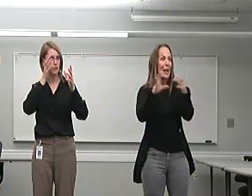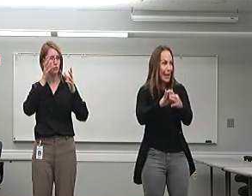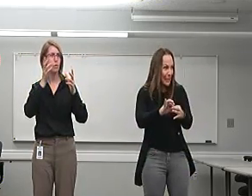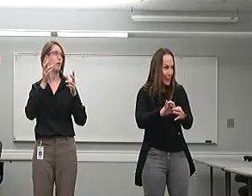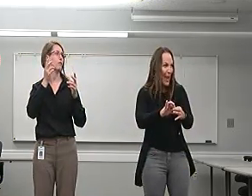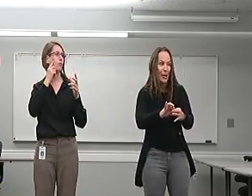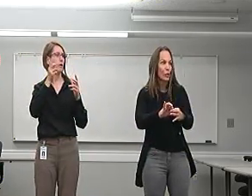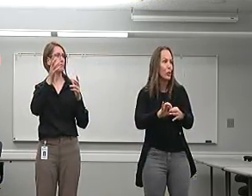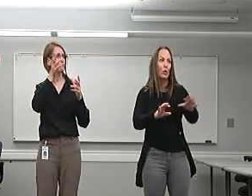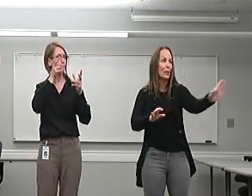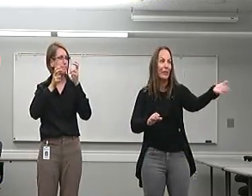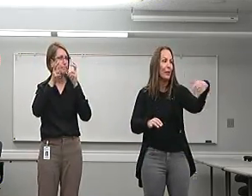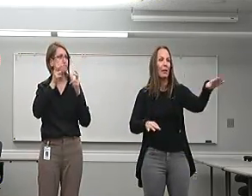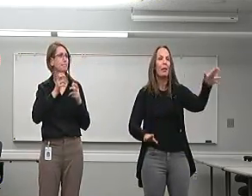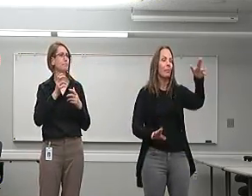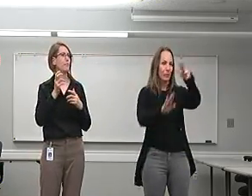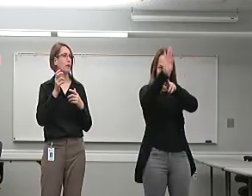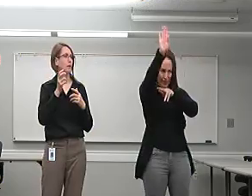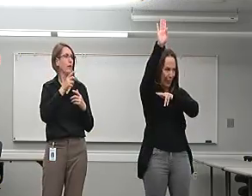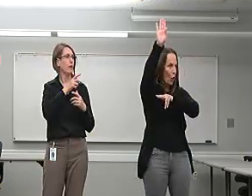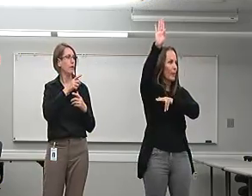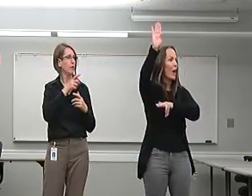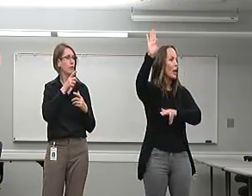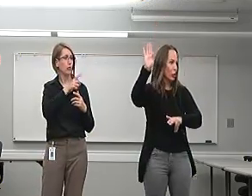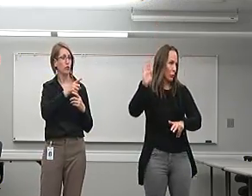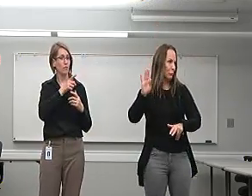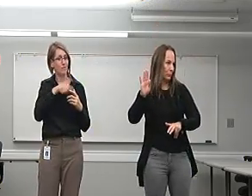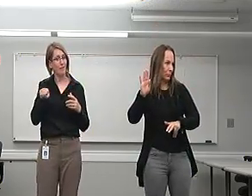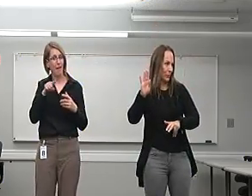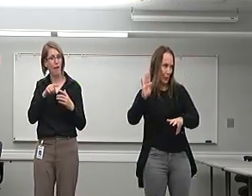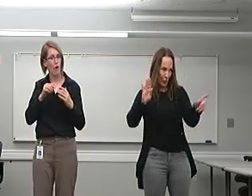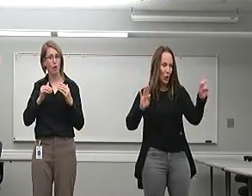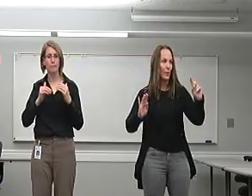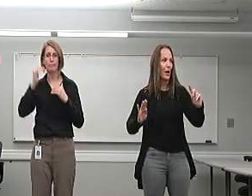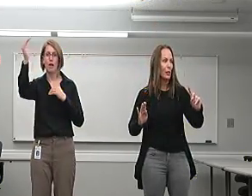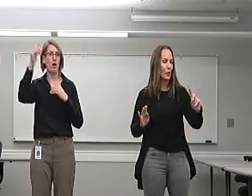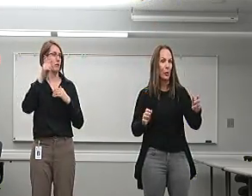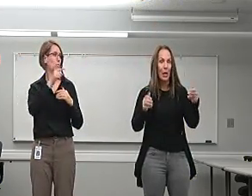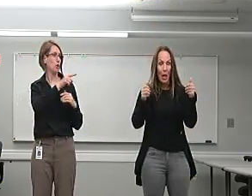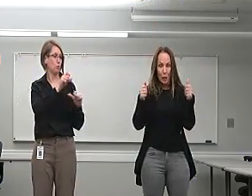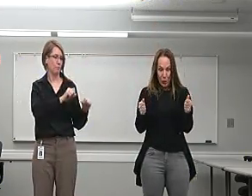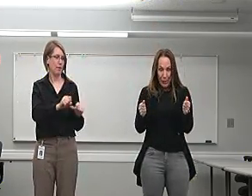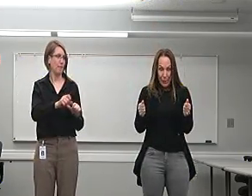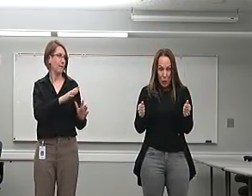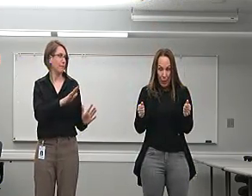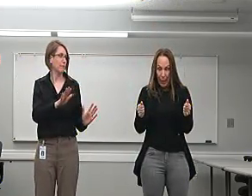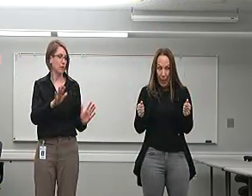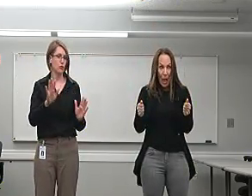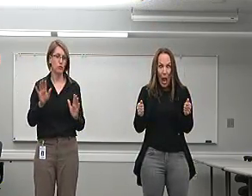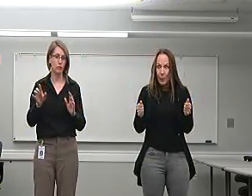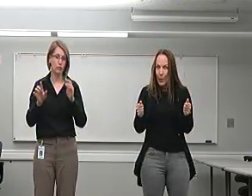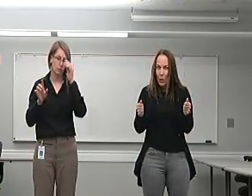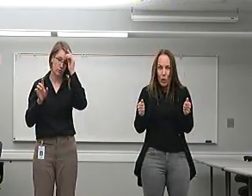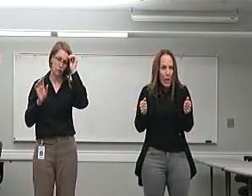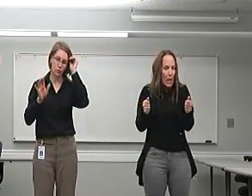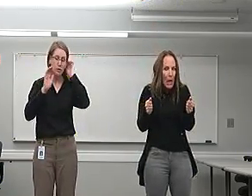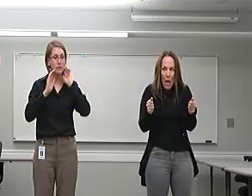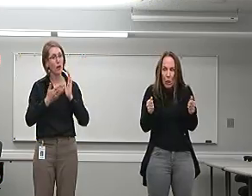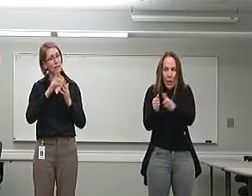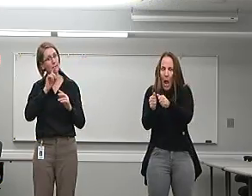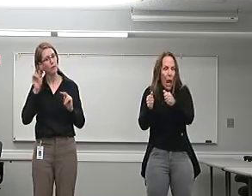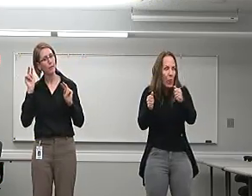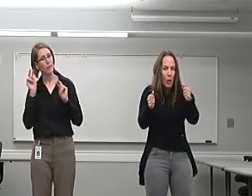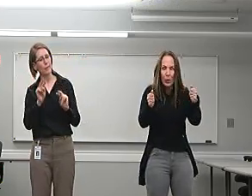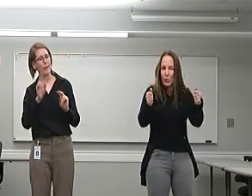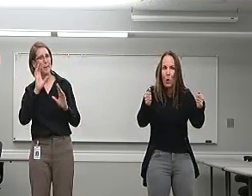They go beyond you. They're going to go beyond you. She's looking at pictures and colors, and look, there's more